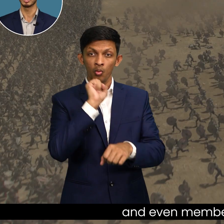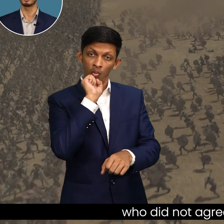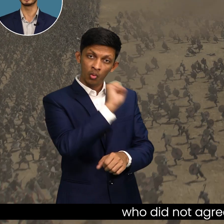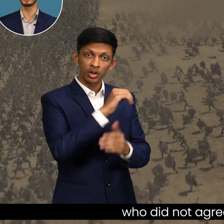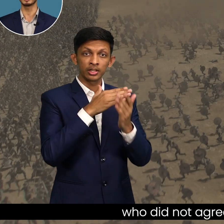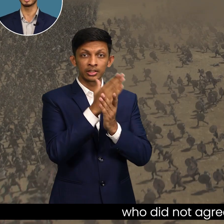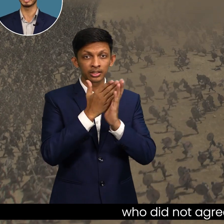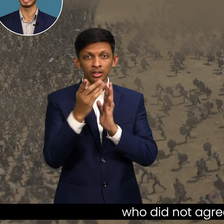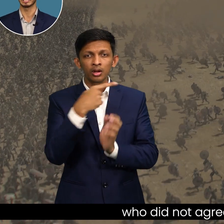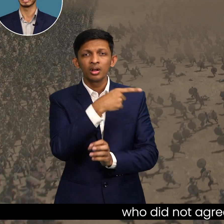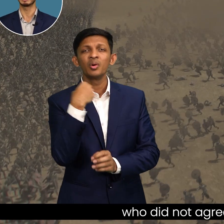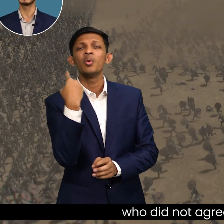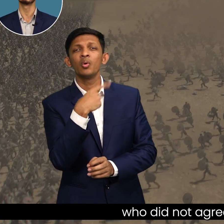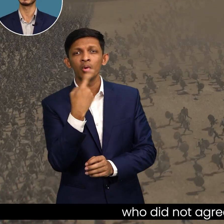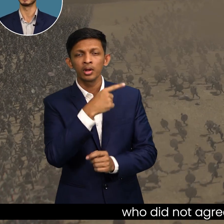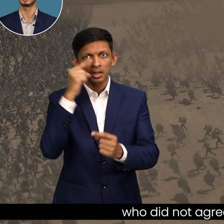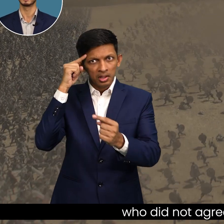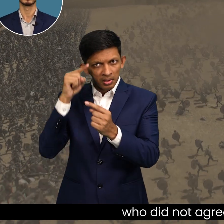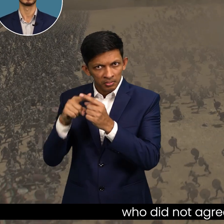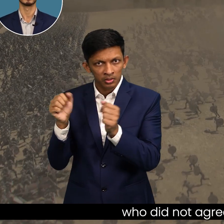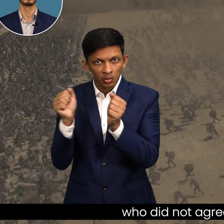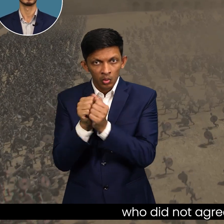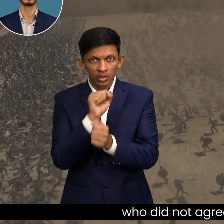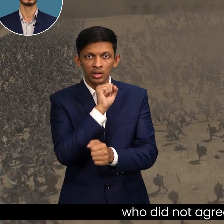party who did not agree with his methods.